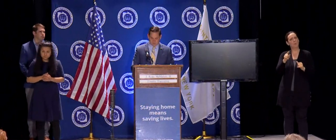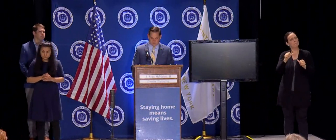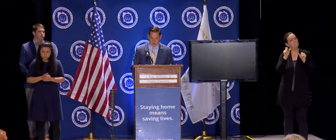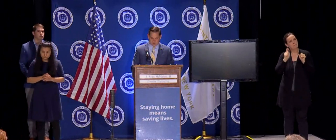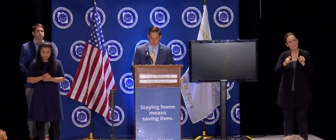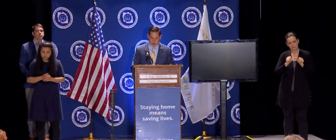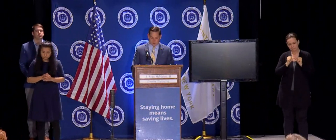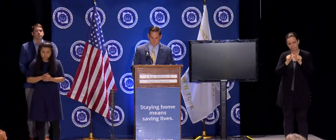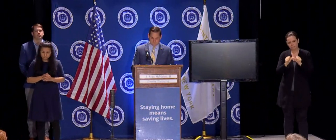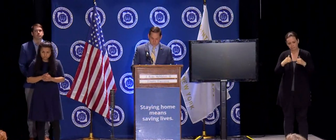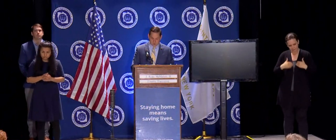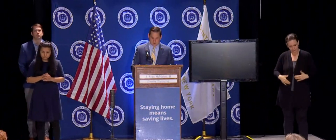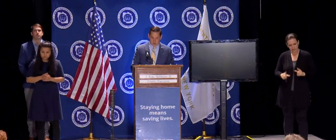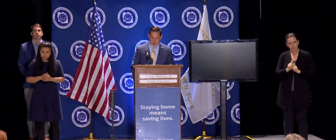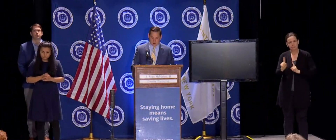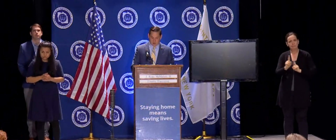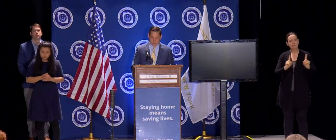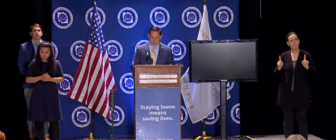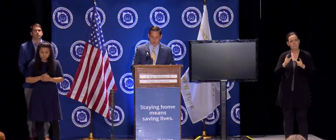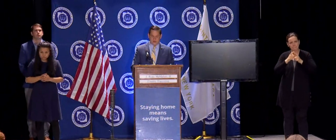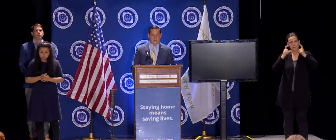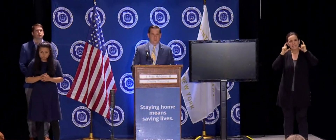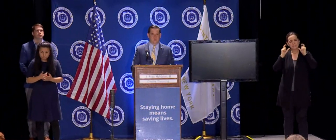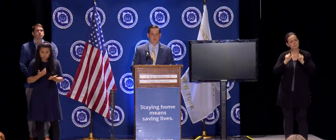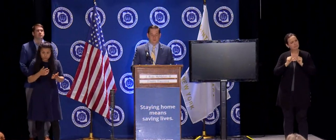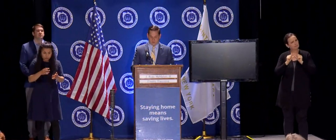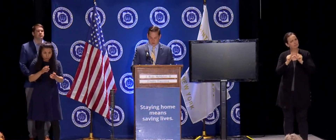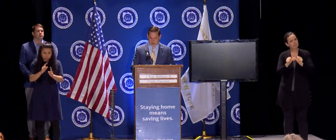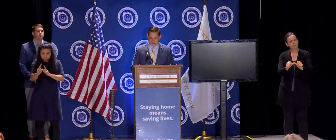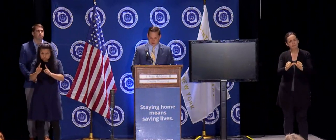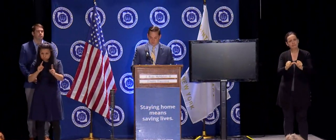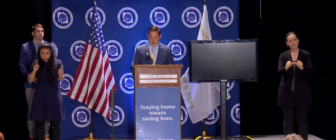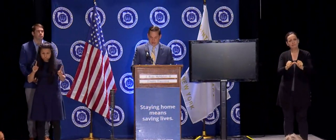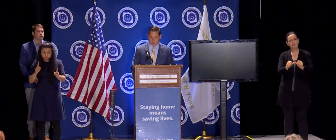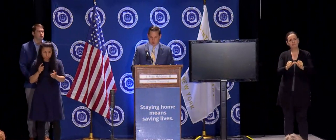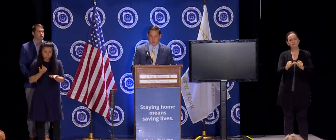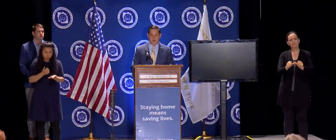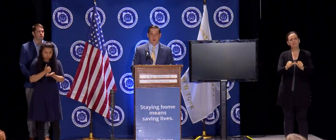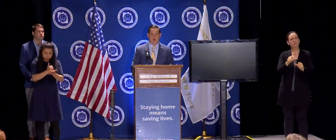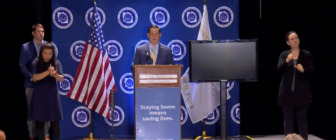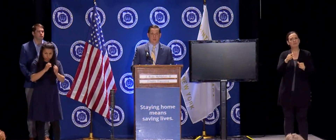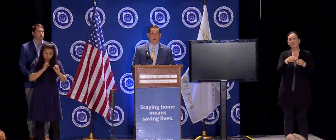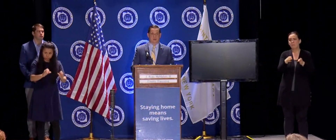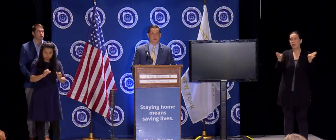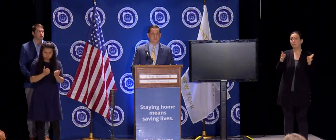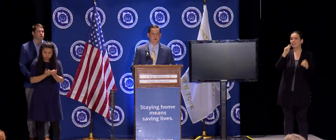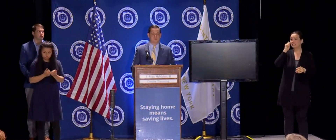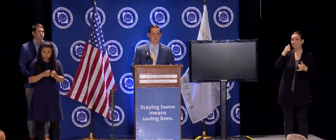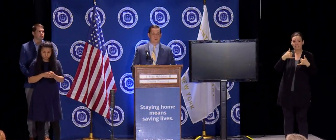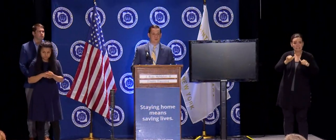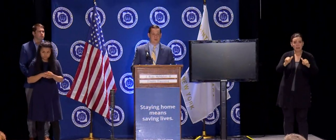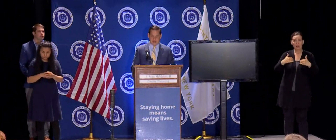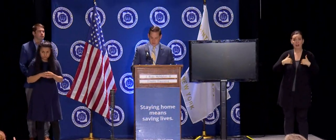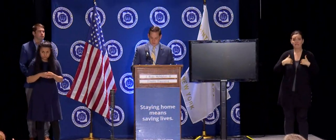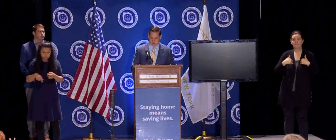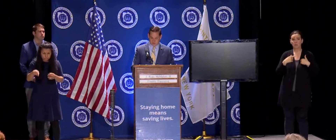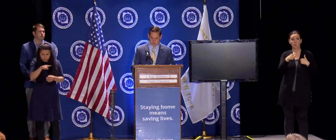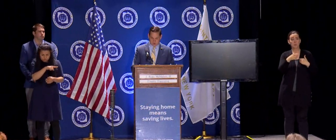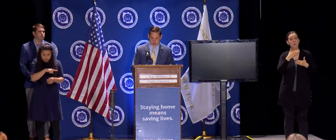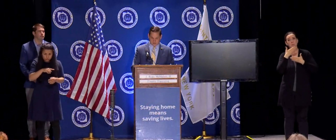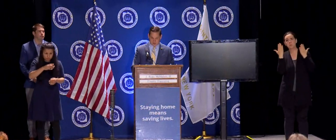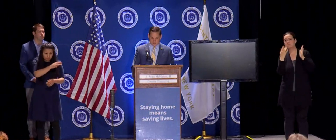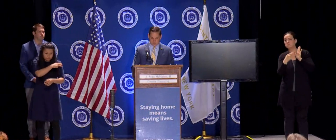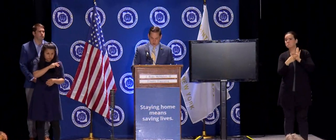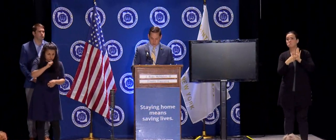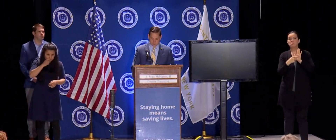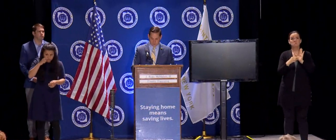is getting stronger. We will continue to do universal testing for anyone, regardless if you have symptoms or not, at the Syracuse